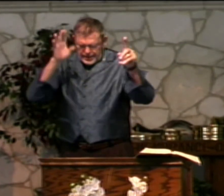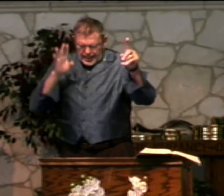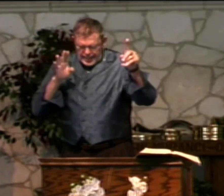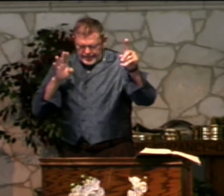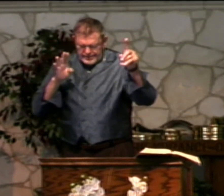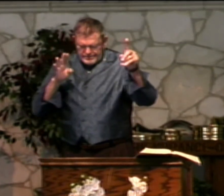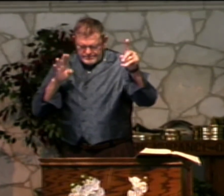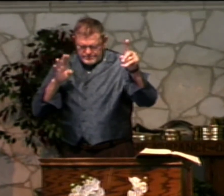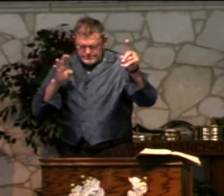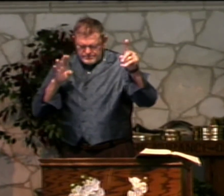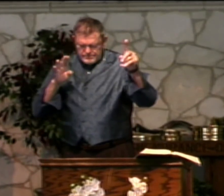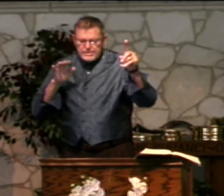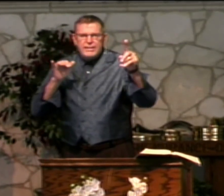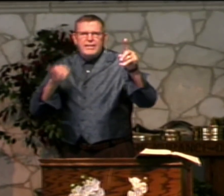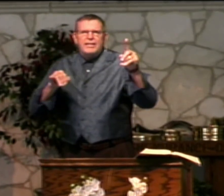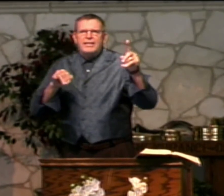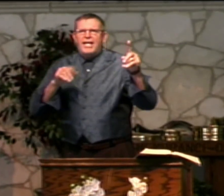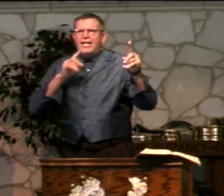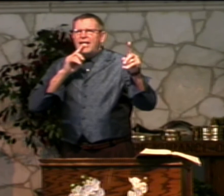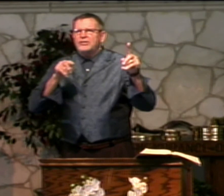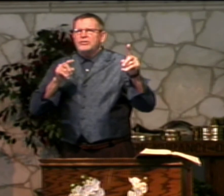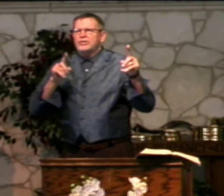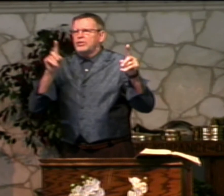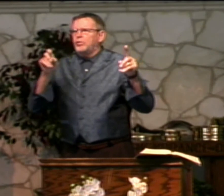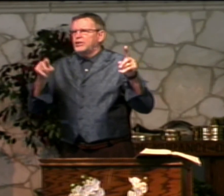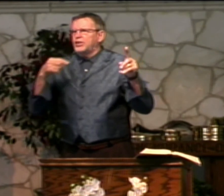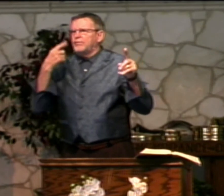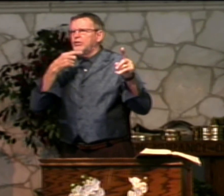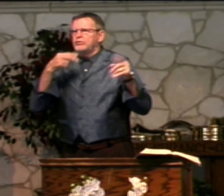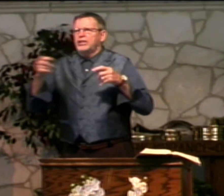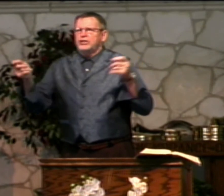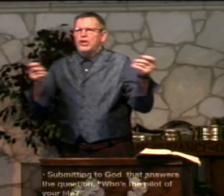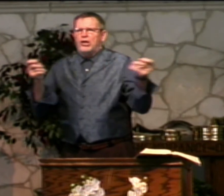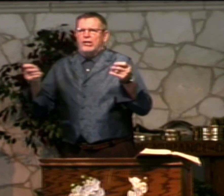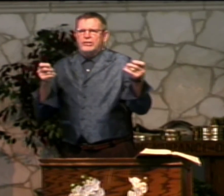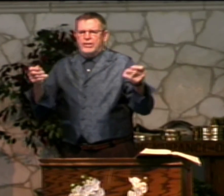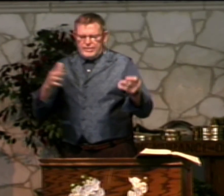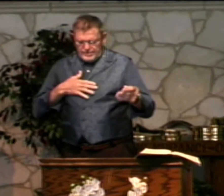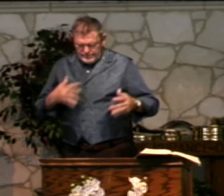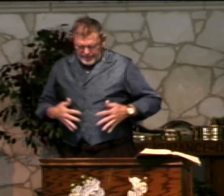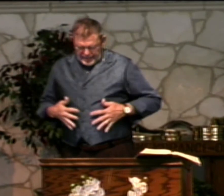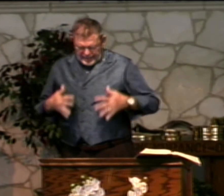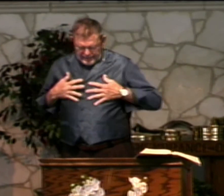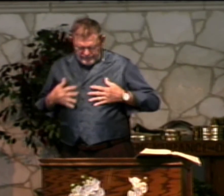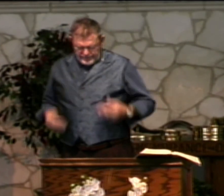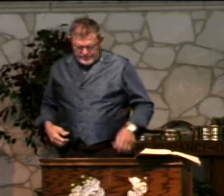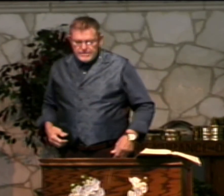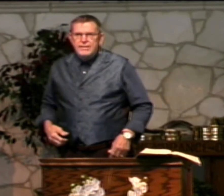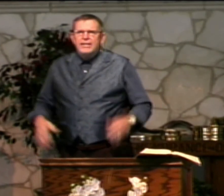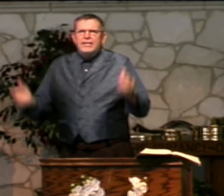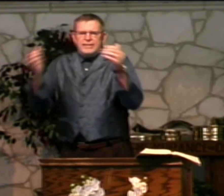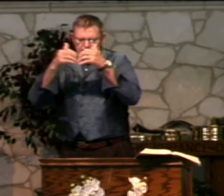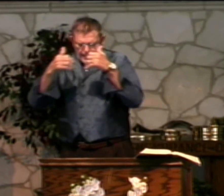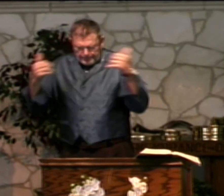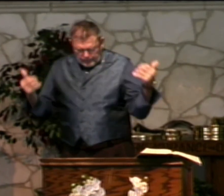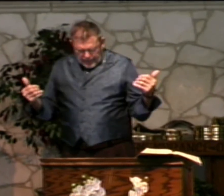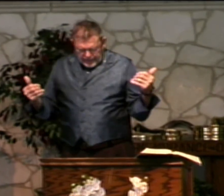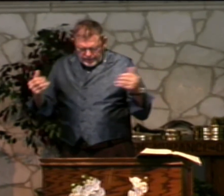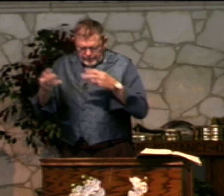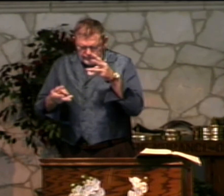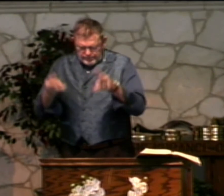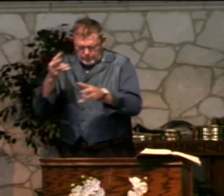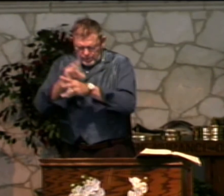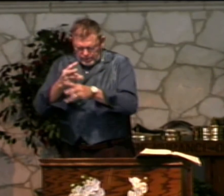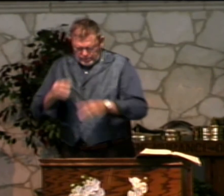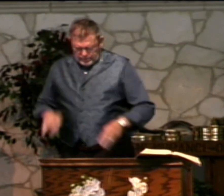Submitting to God, that answers the question of who's in charge of my life.